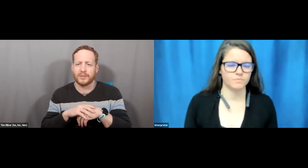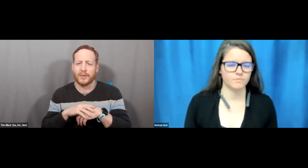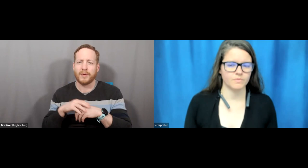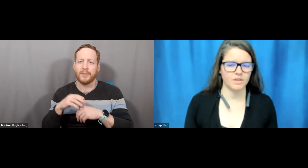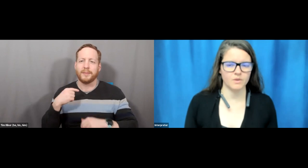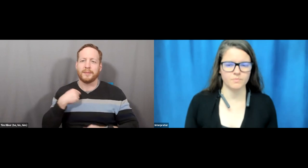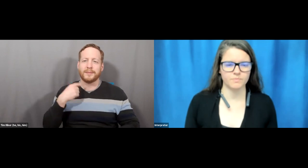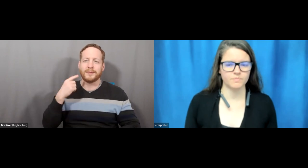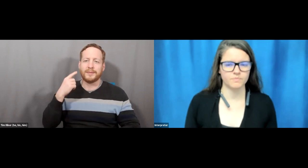Thank you.